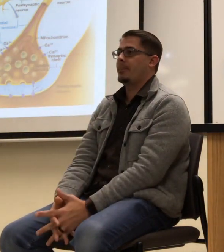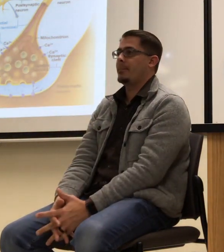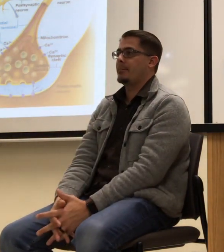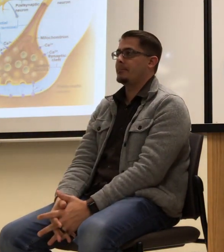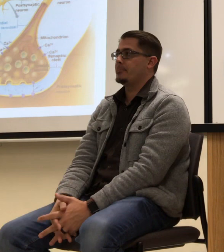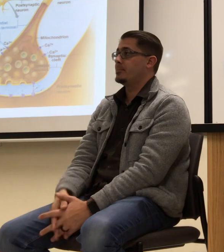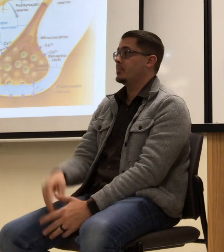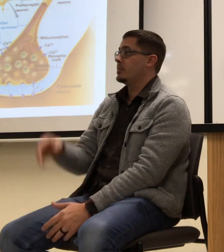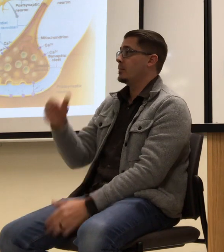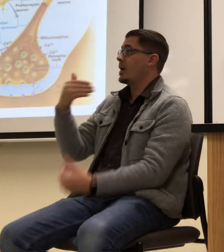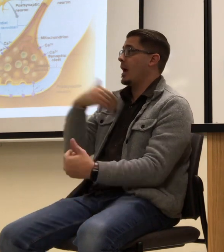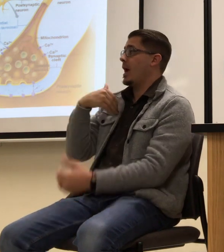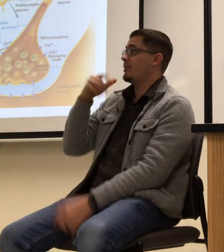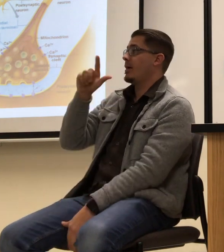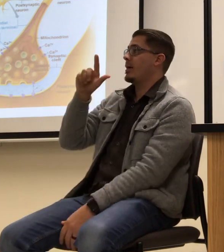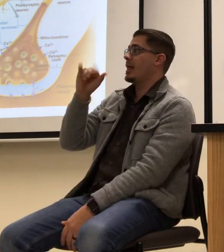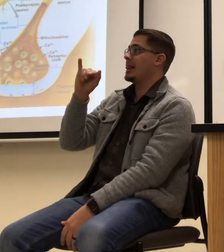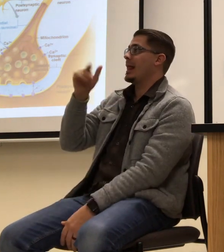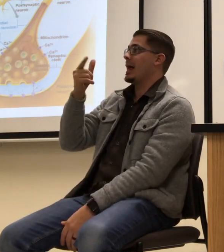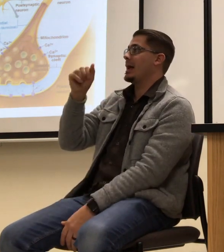They're ligand-gated channels.